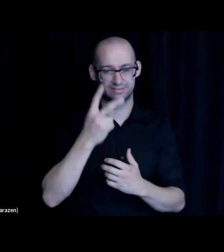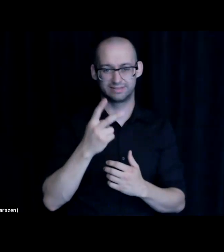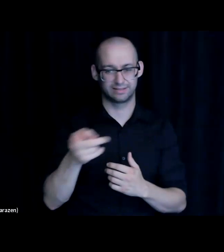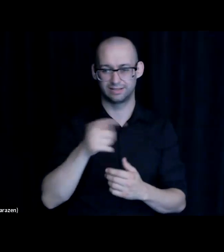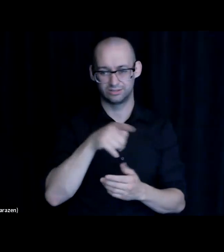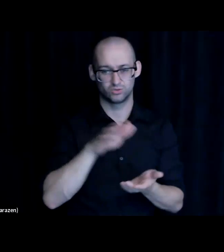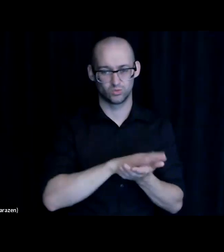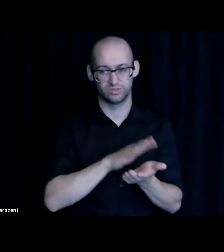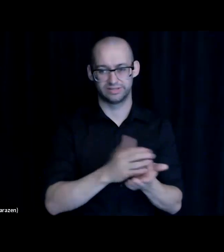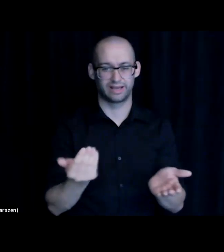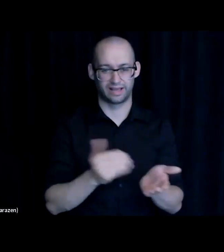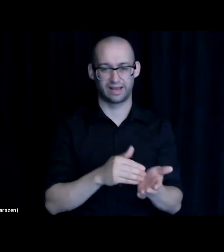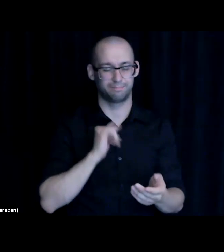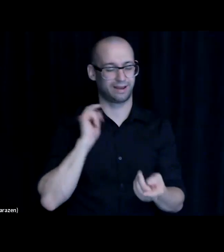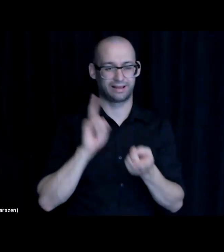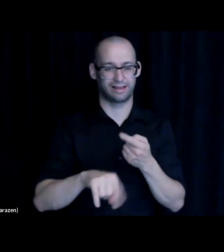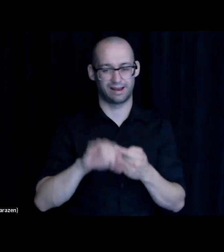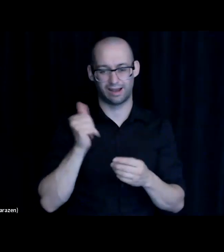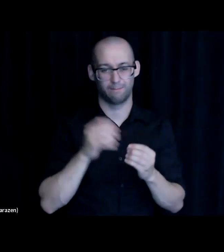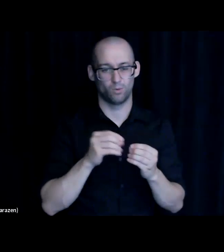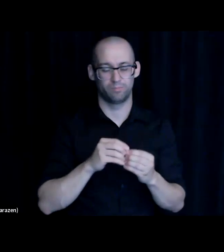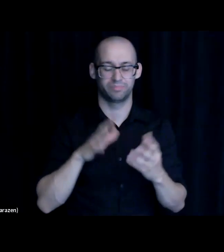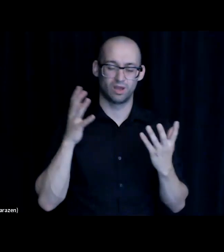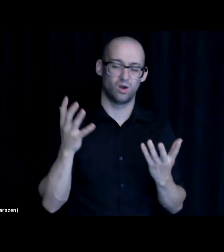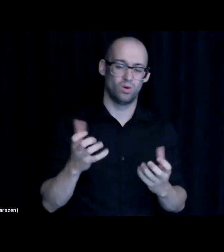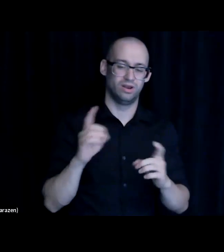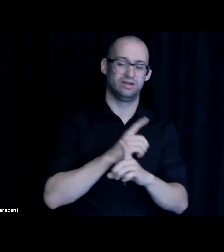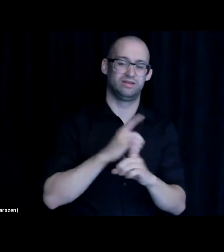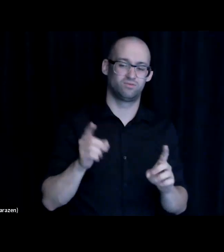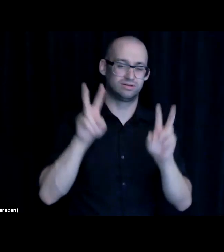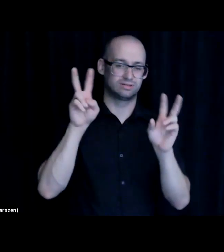anymore. Going to take kind of a little different topic or